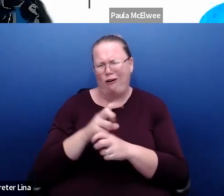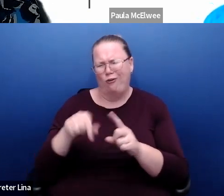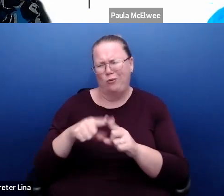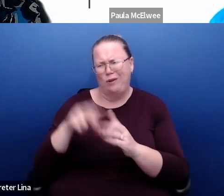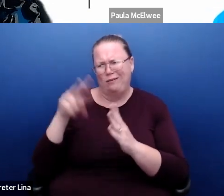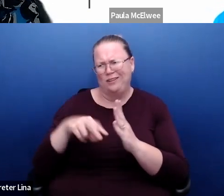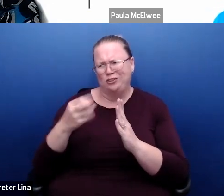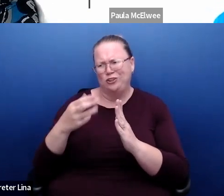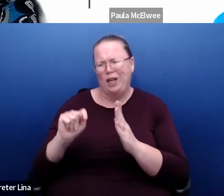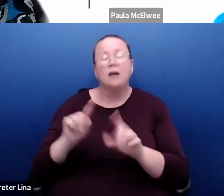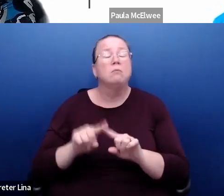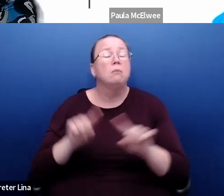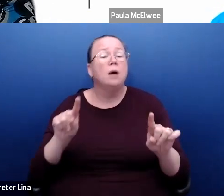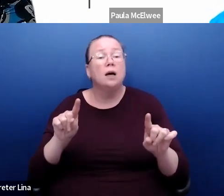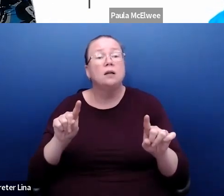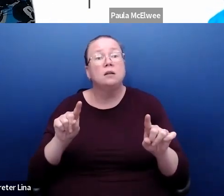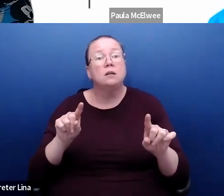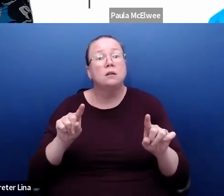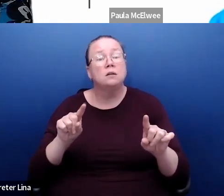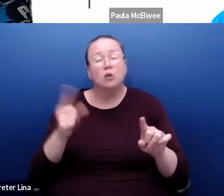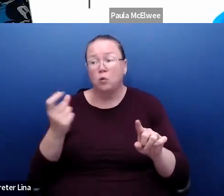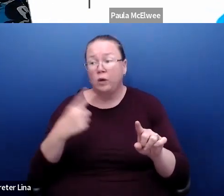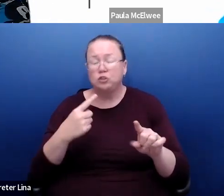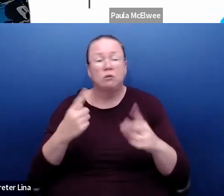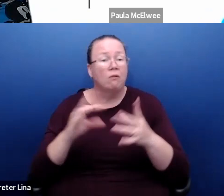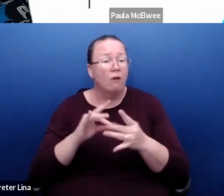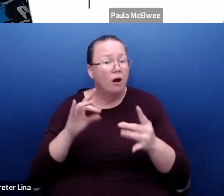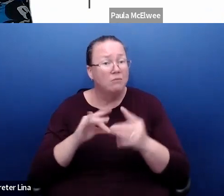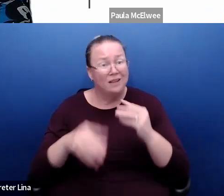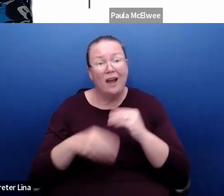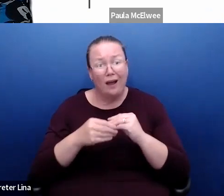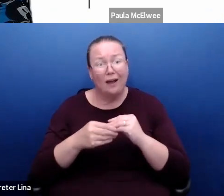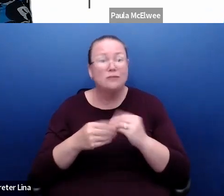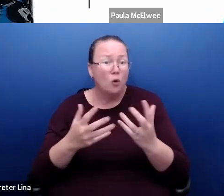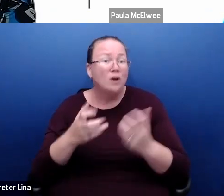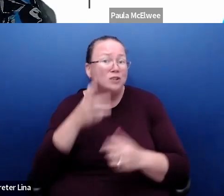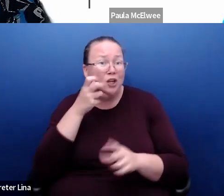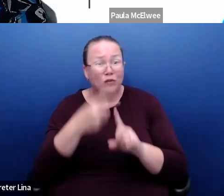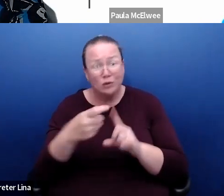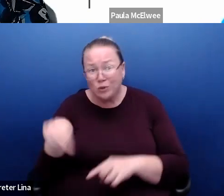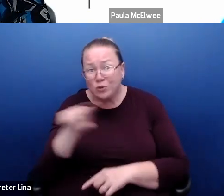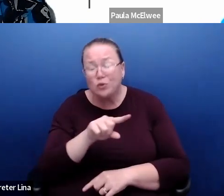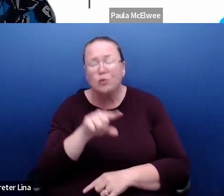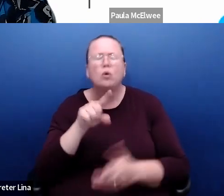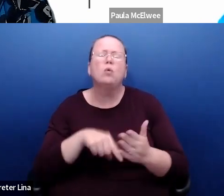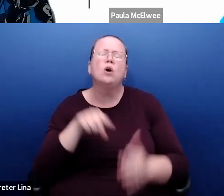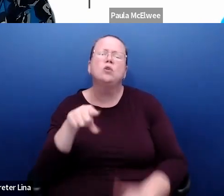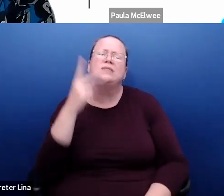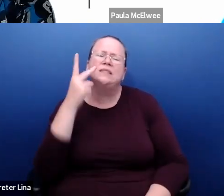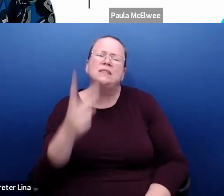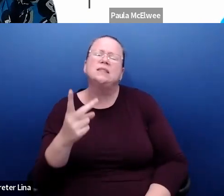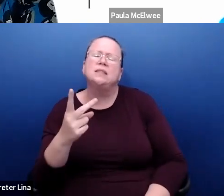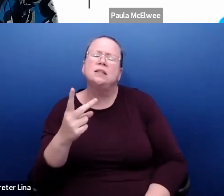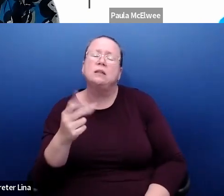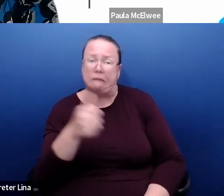back through the chat. But drop your questions or your comments in there. We'd love to hear from you. What are you seeing? Is